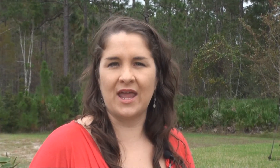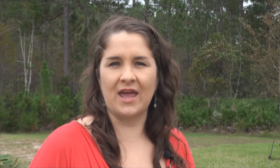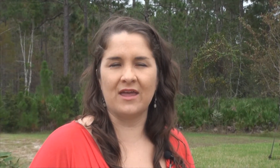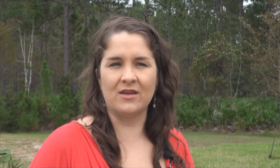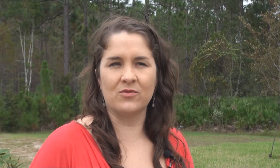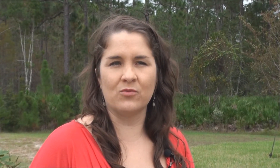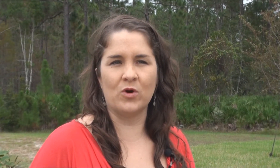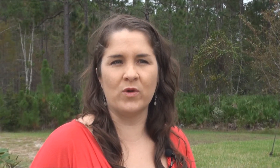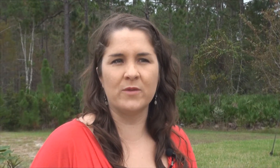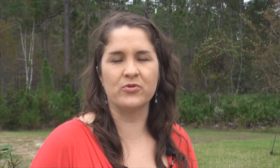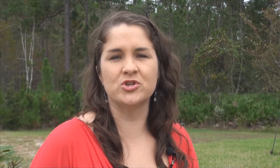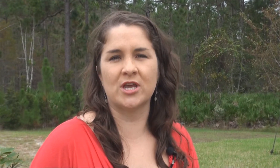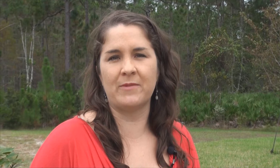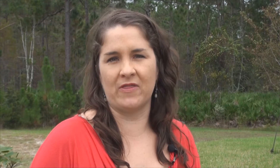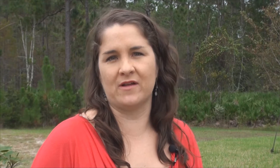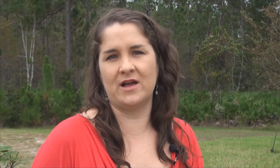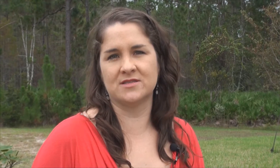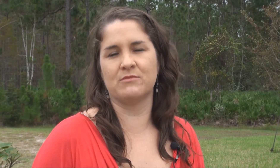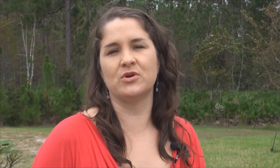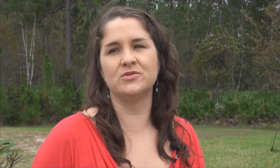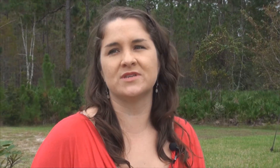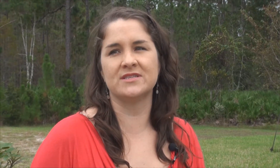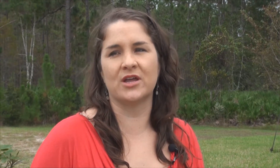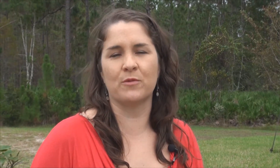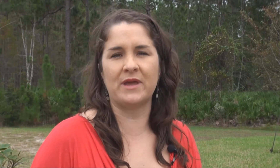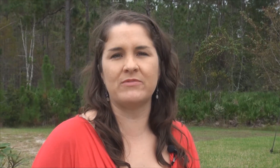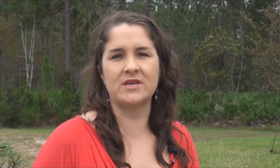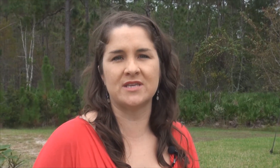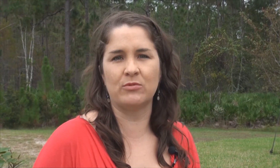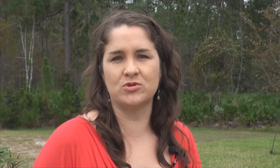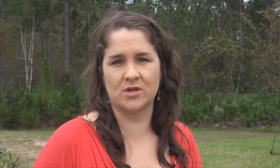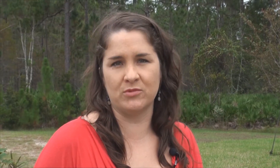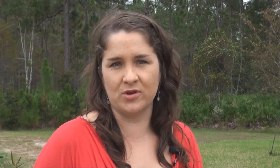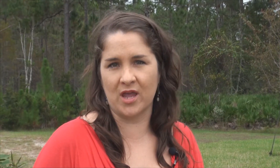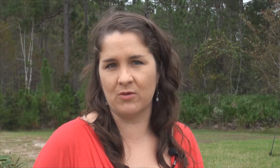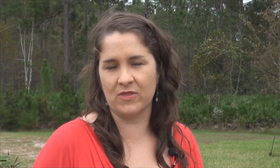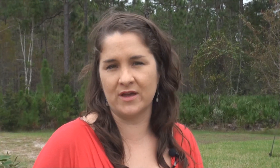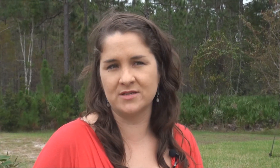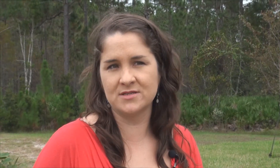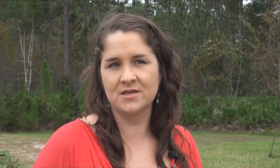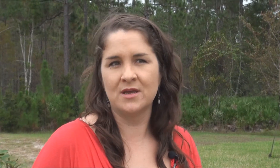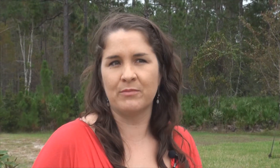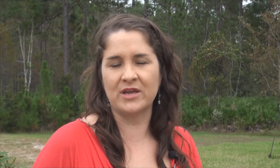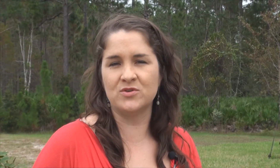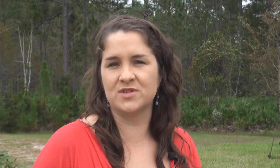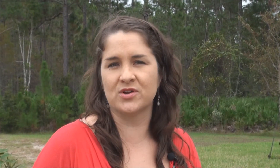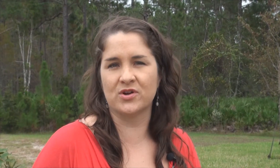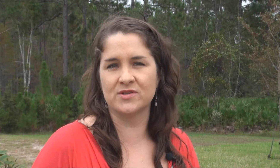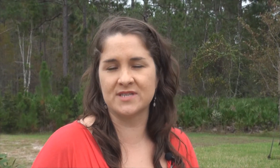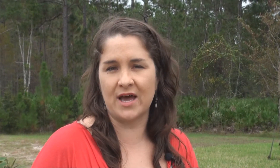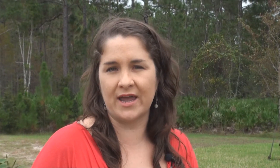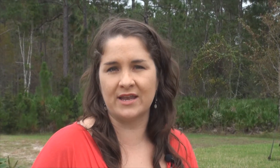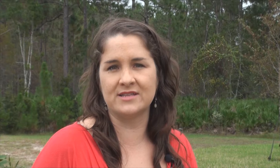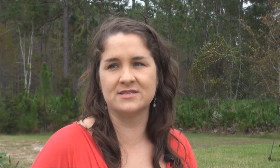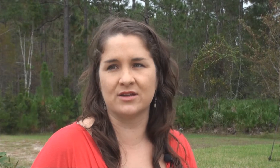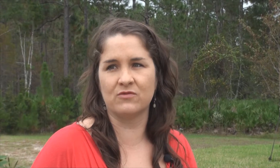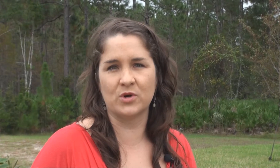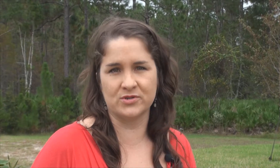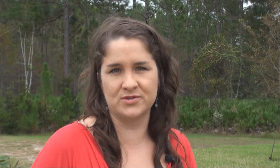And what we appreciate about the class the most is that our baby is able to communicate with us by using her sign instead of words.